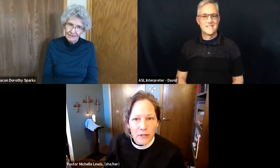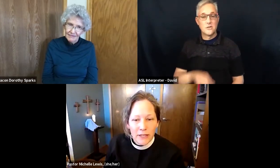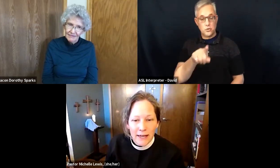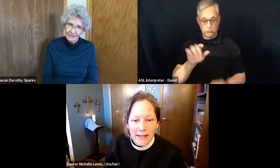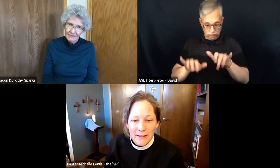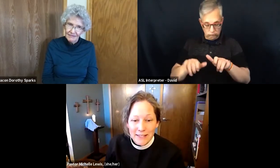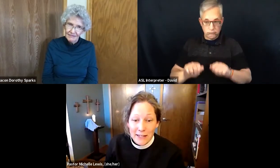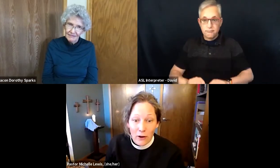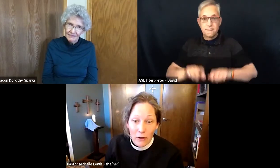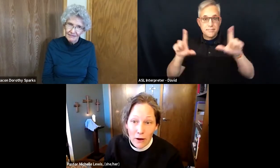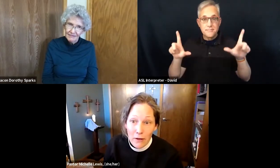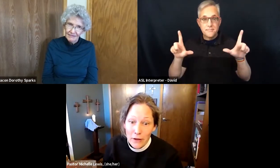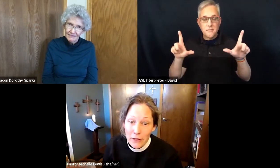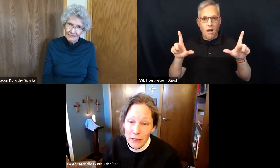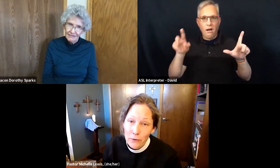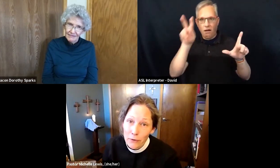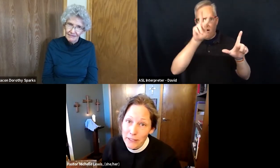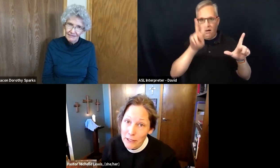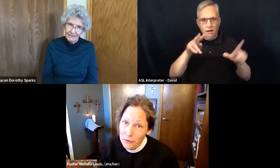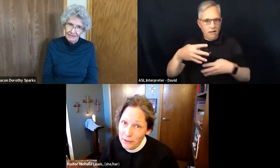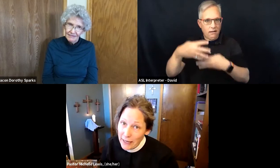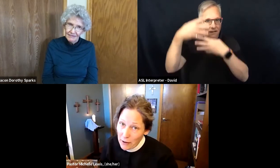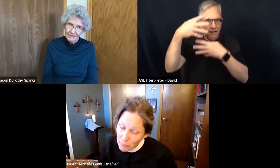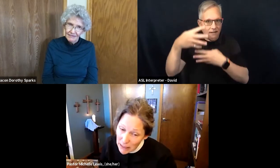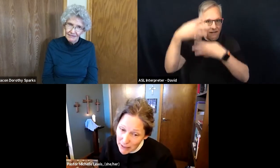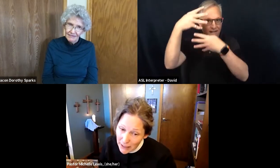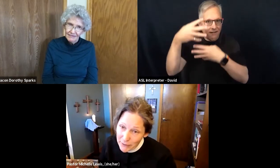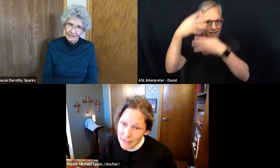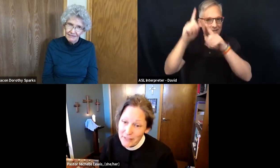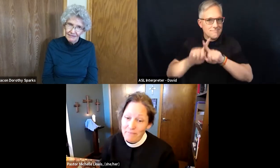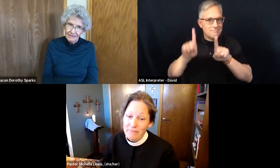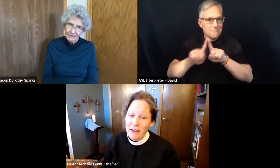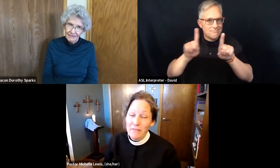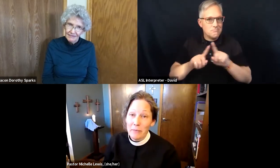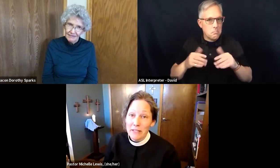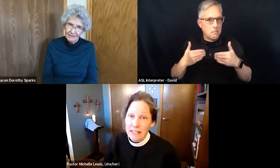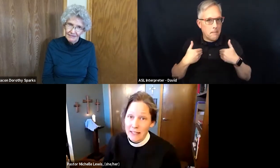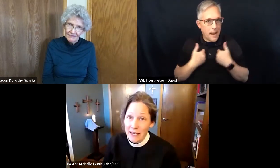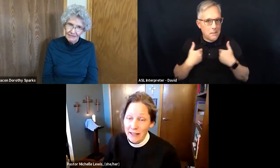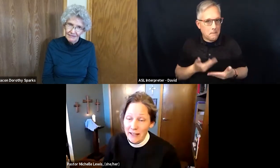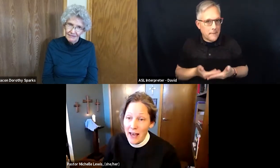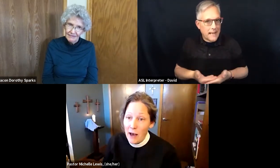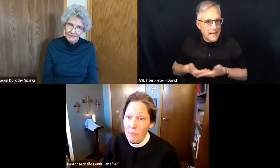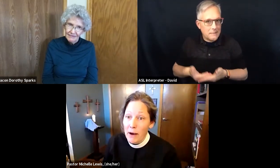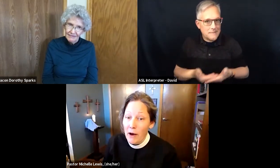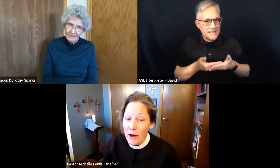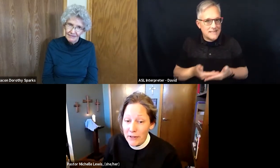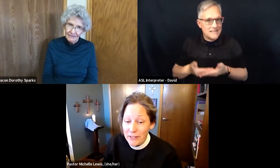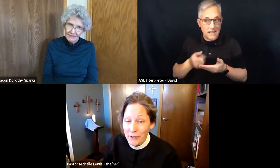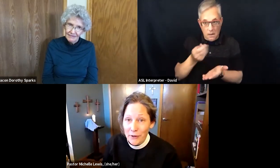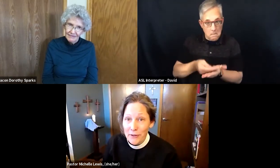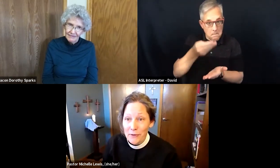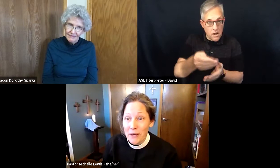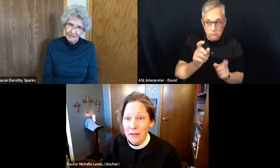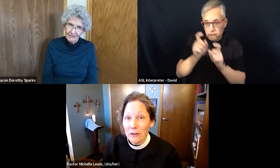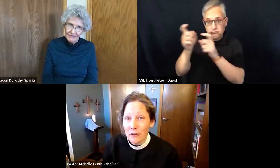And you can see all the cute, cute baby animals that families can get, but